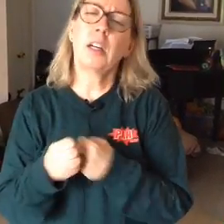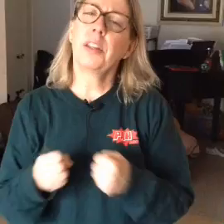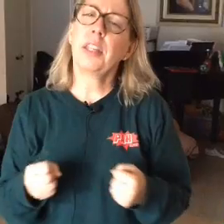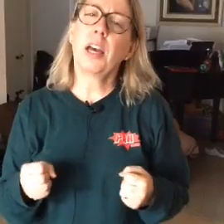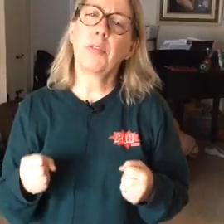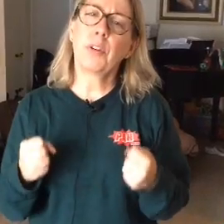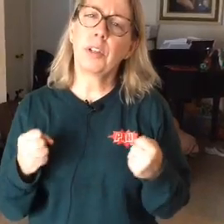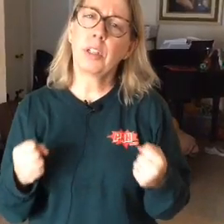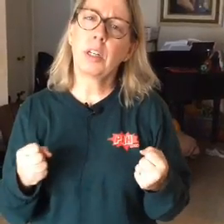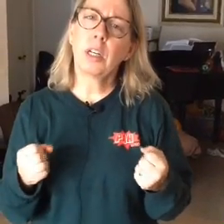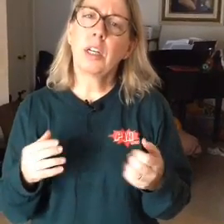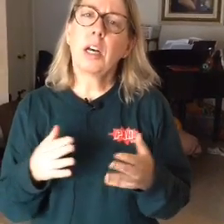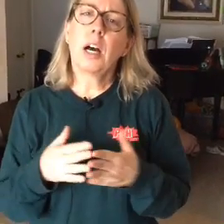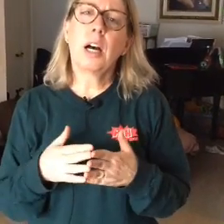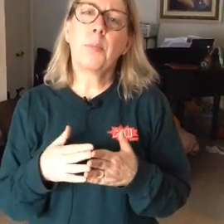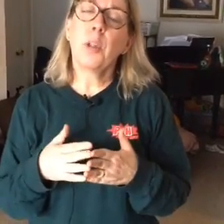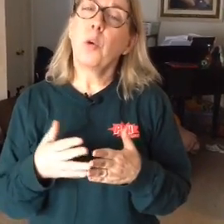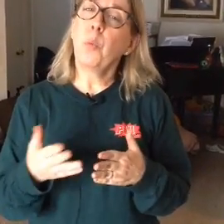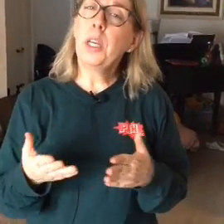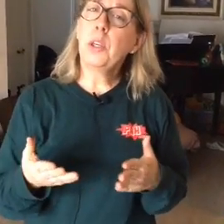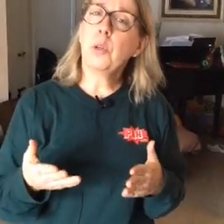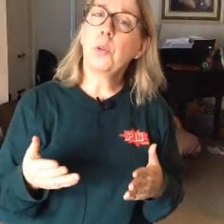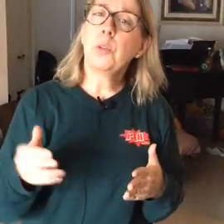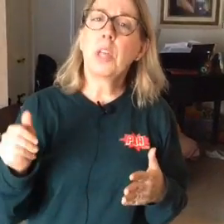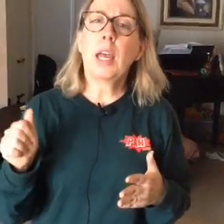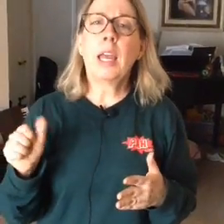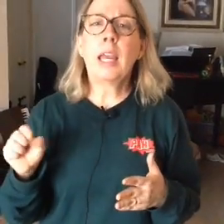the effort. We use